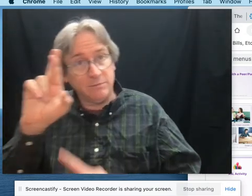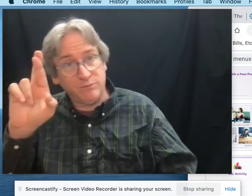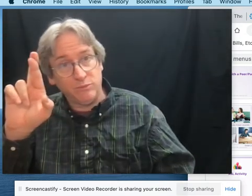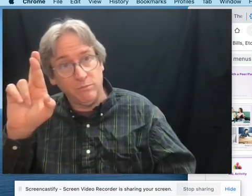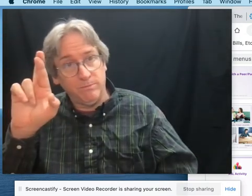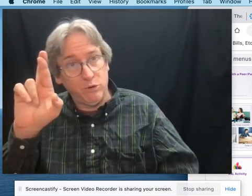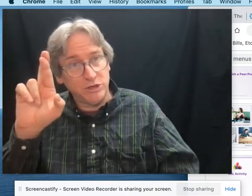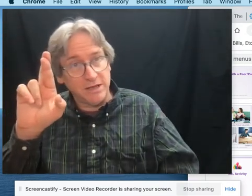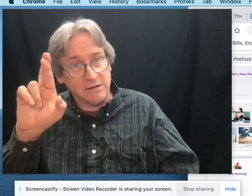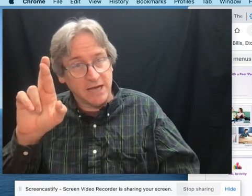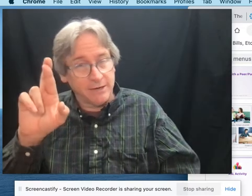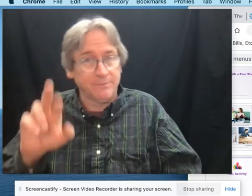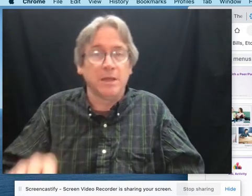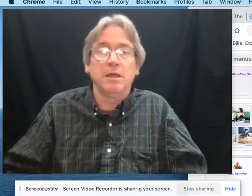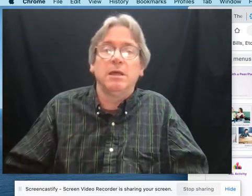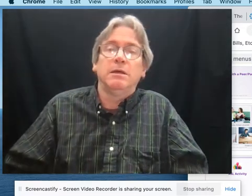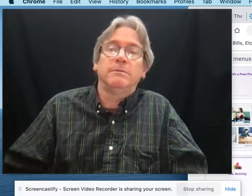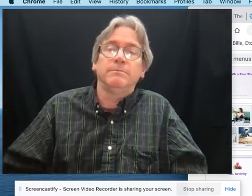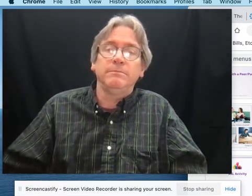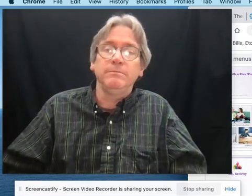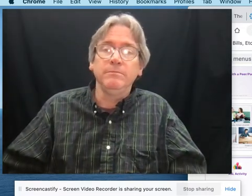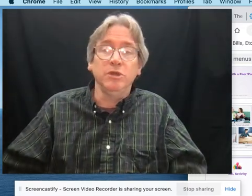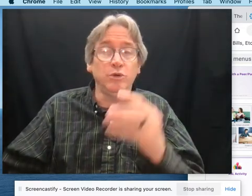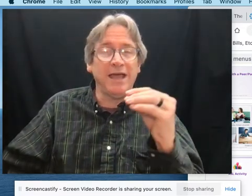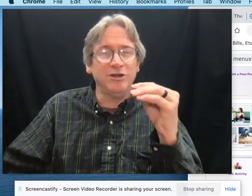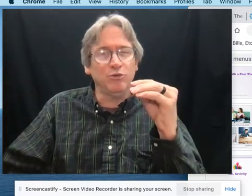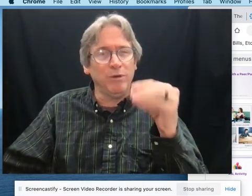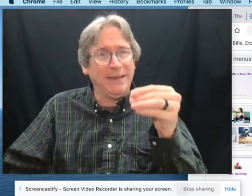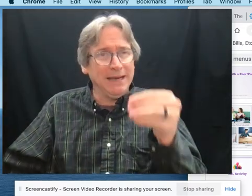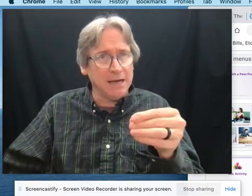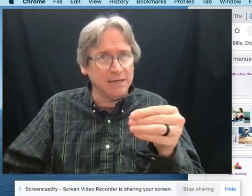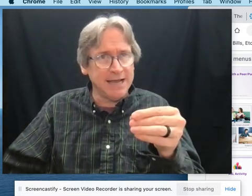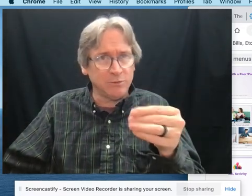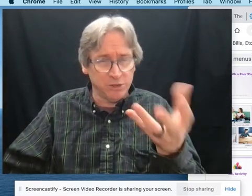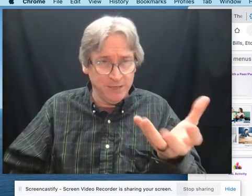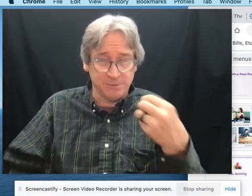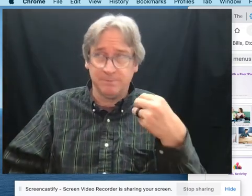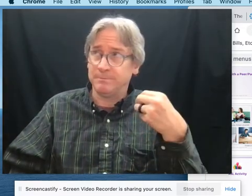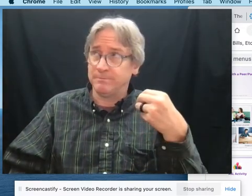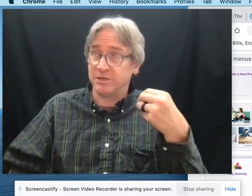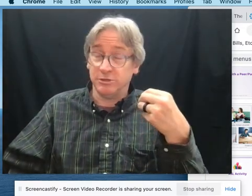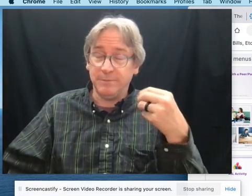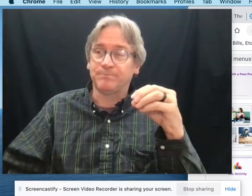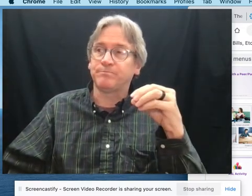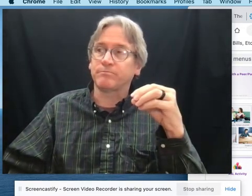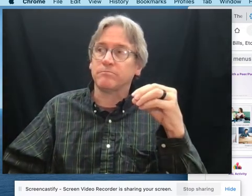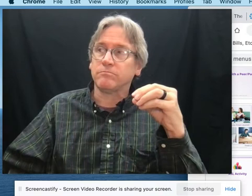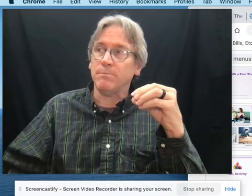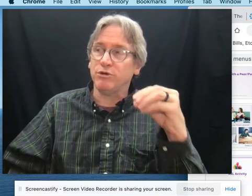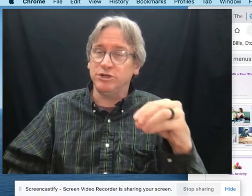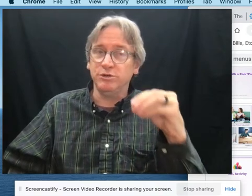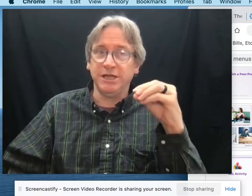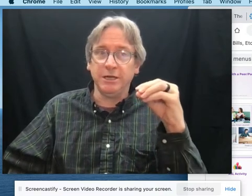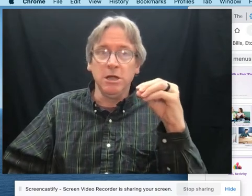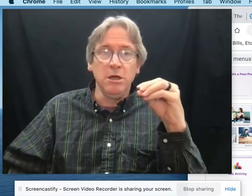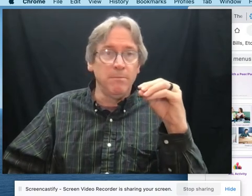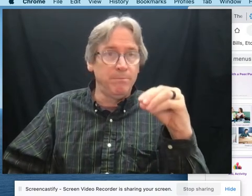slight push to the outside you can do repeated contact which means excuse me